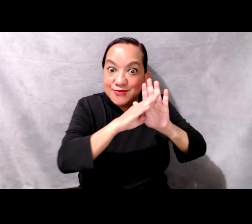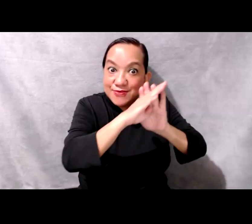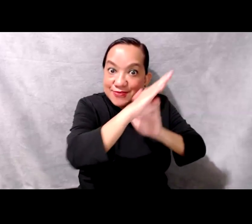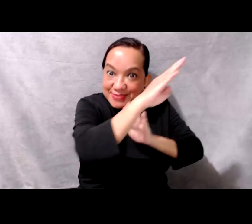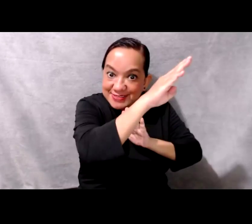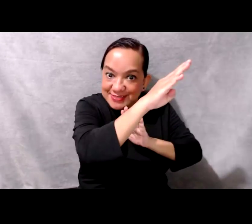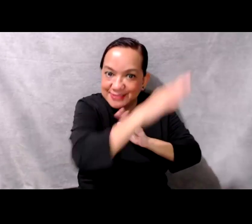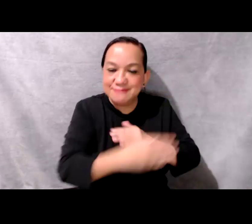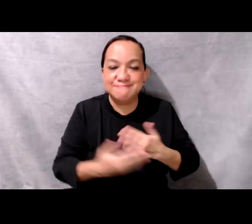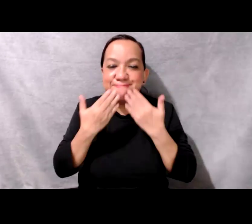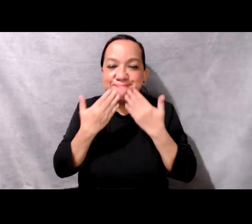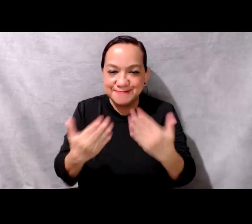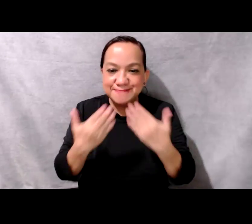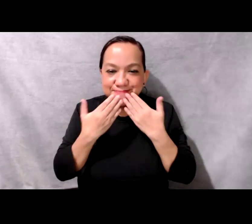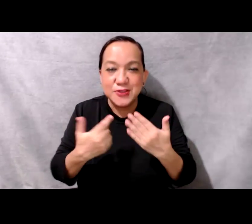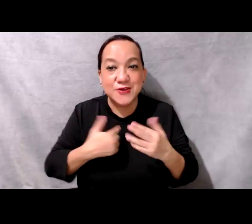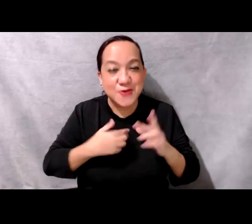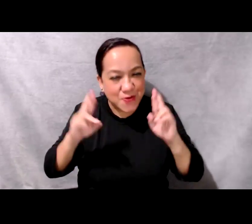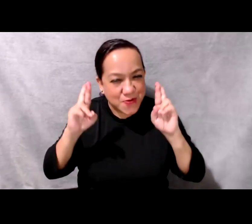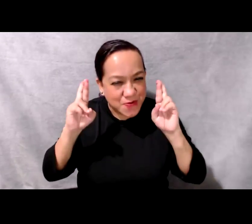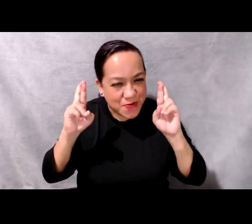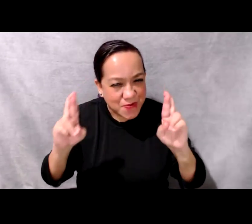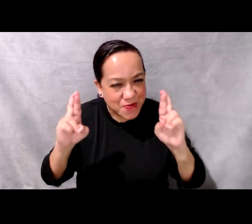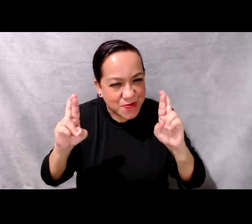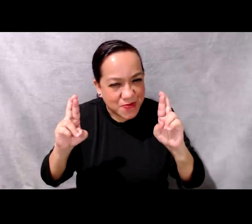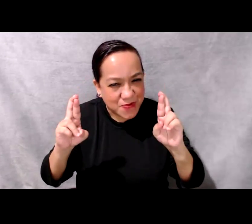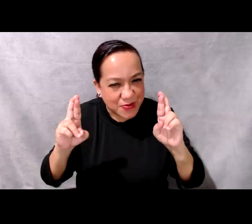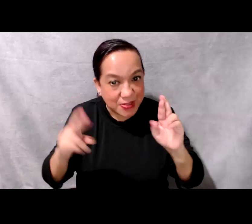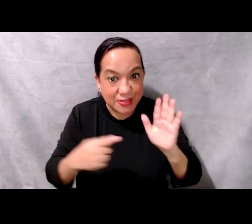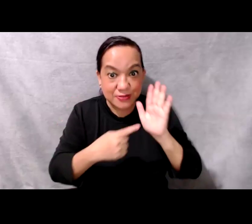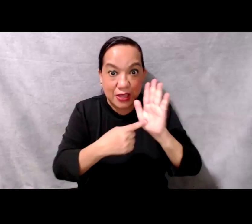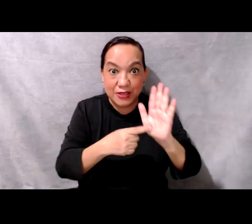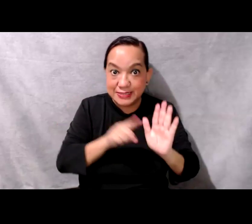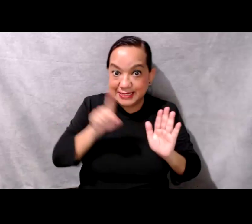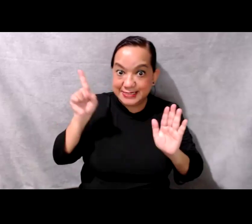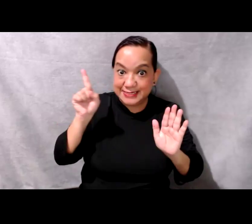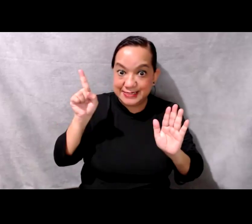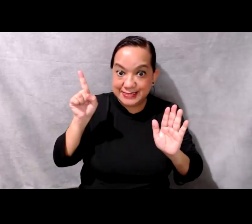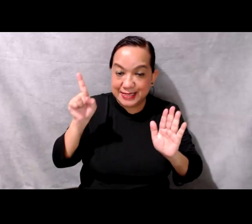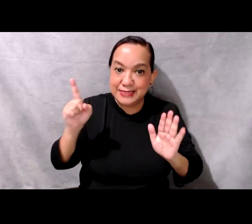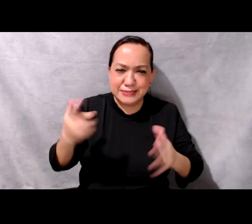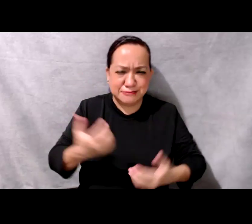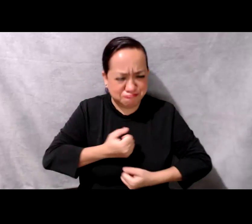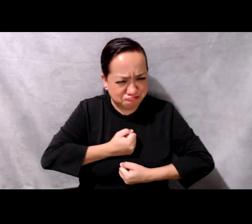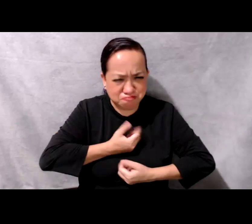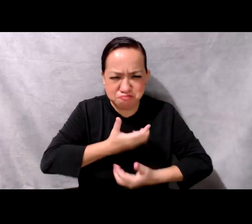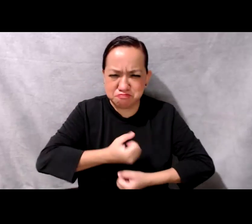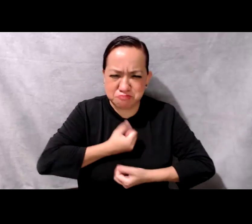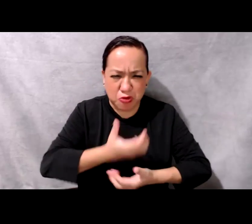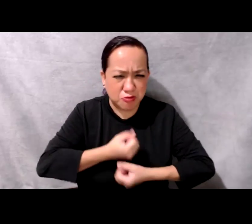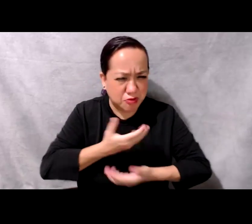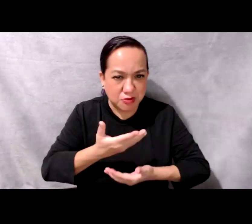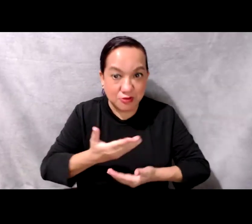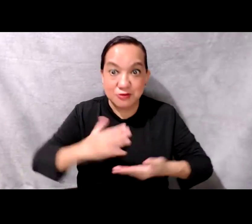Affected exhibition that you see at the back, where folks from affected communities have shared